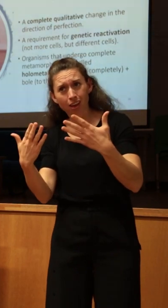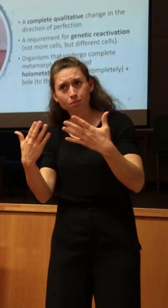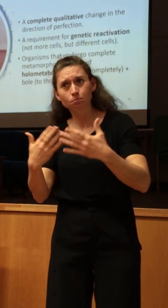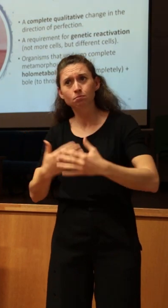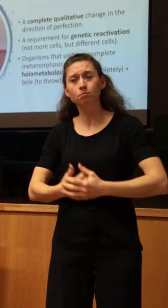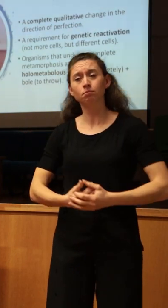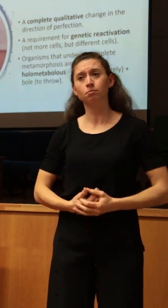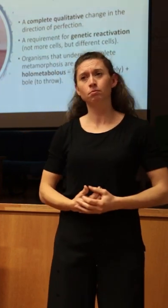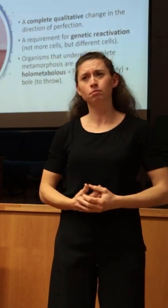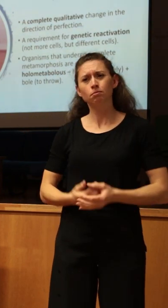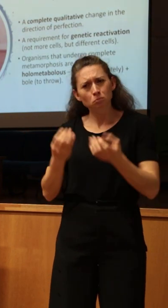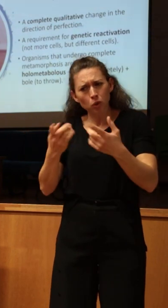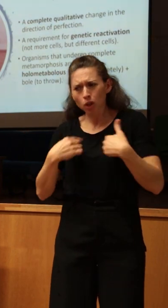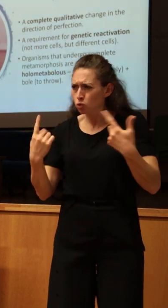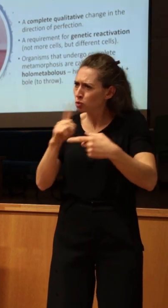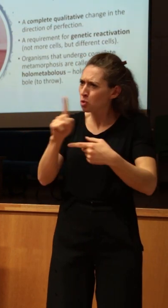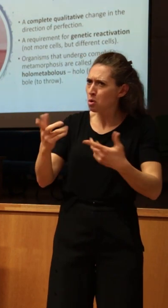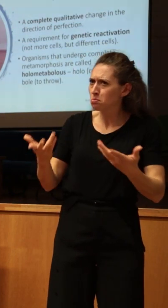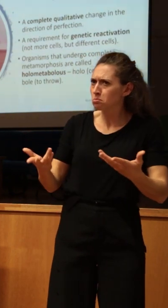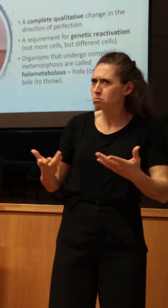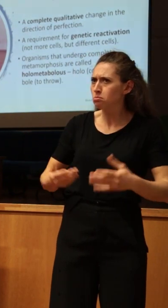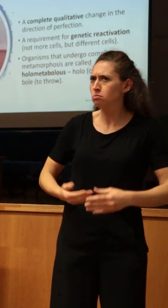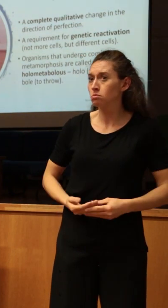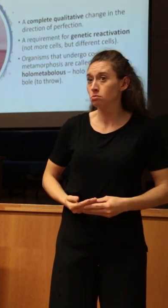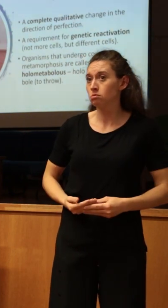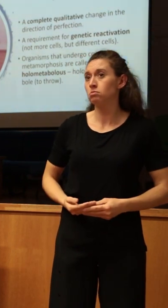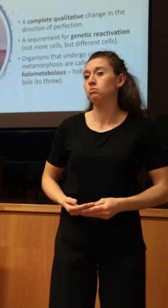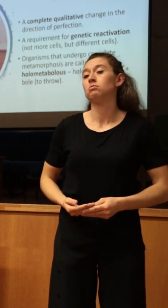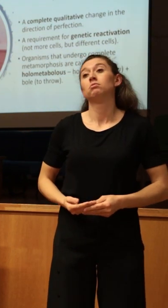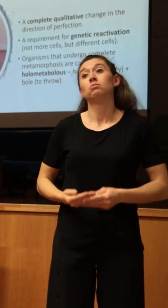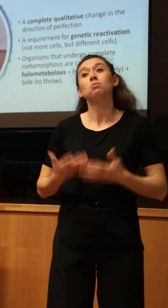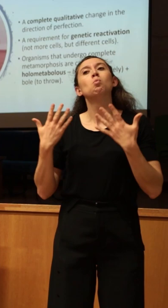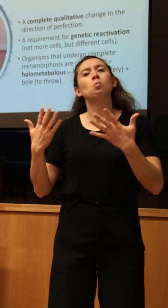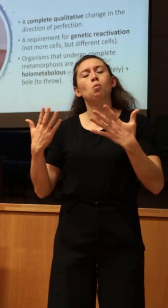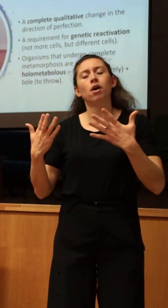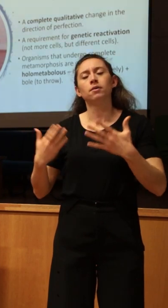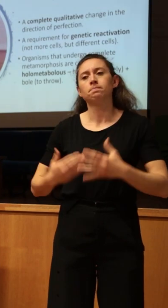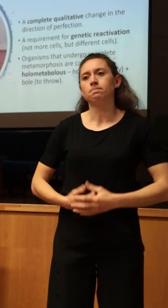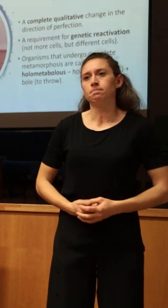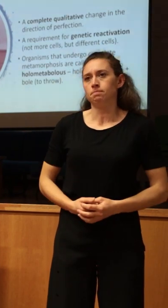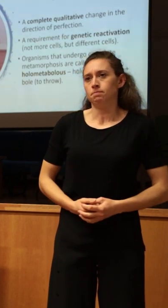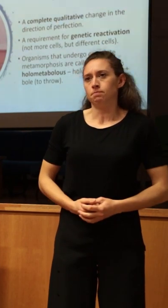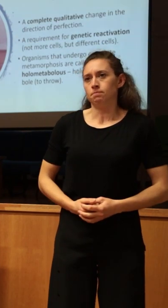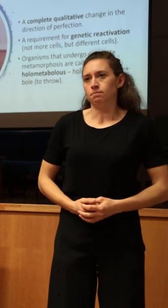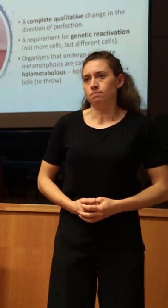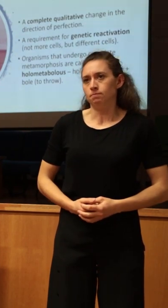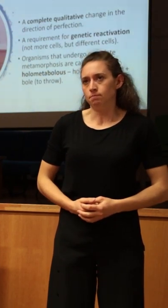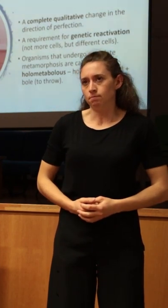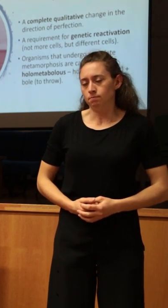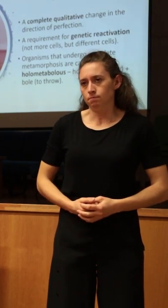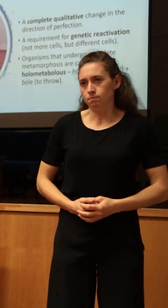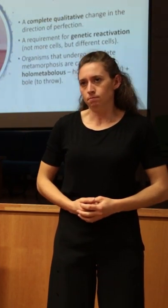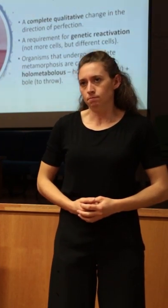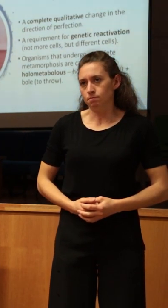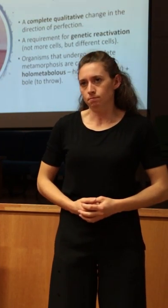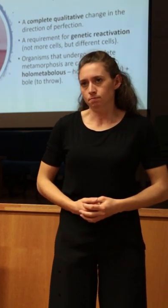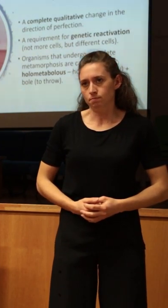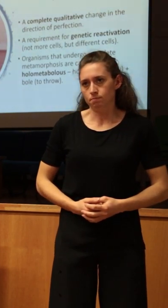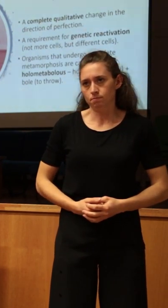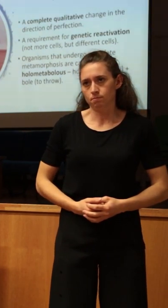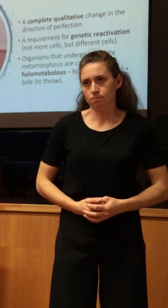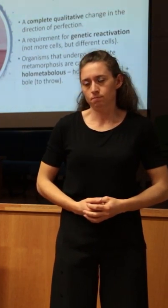why can't we? ¿Por qué nosotros no? It's possible. Es posible. Probably as possible as to get to that